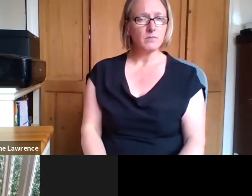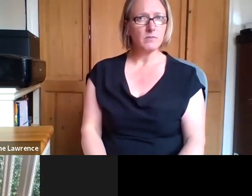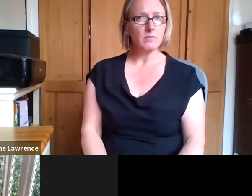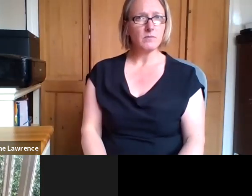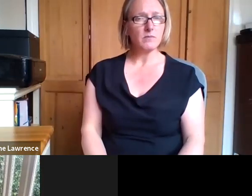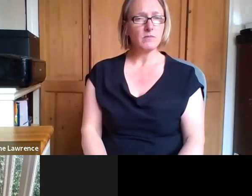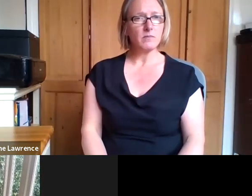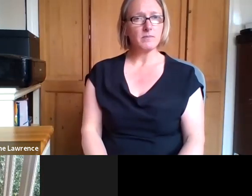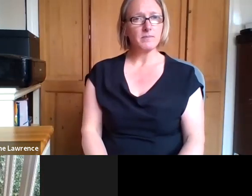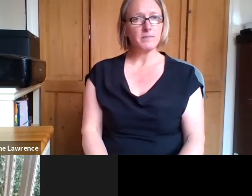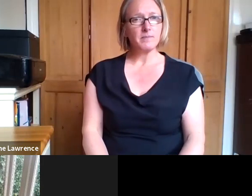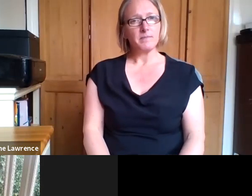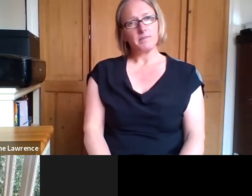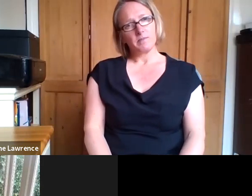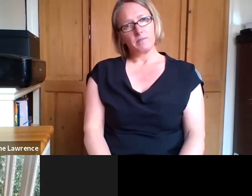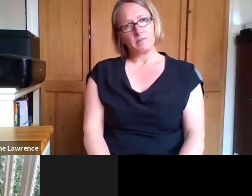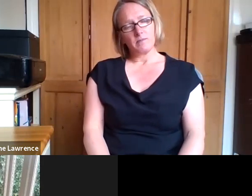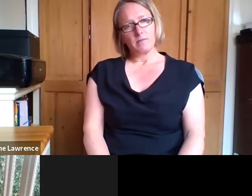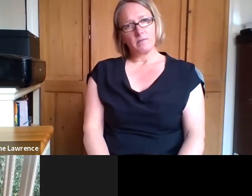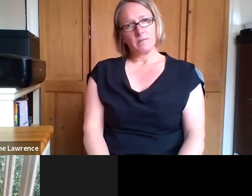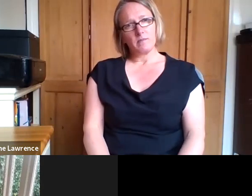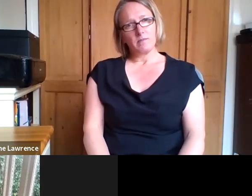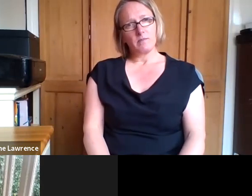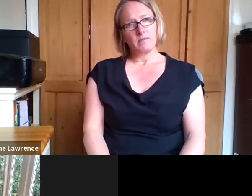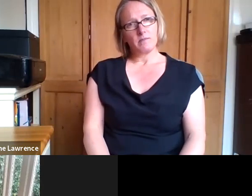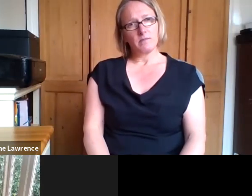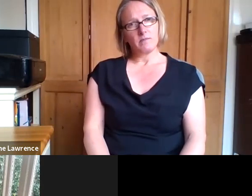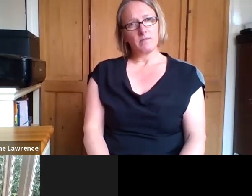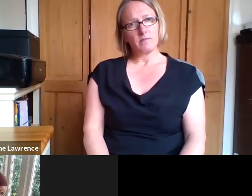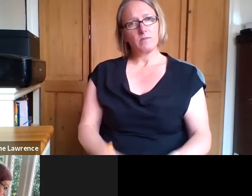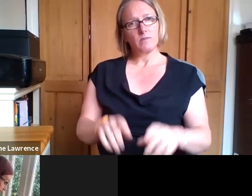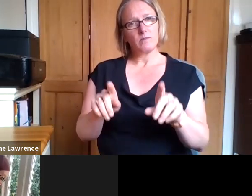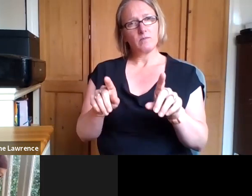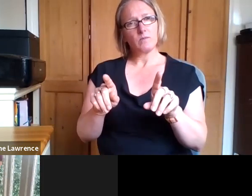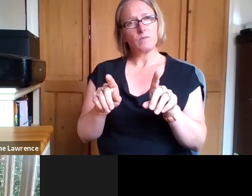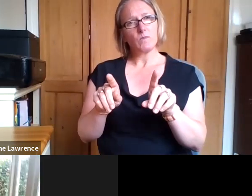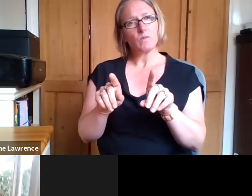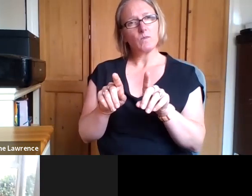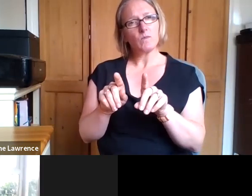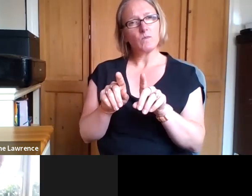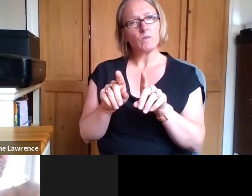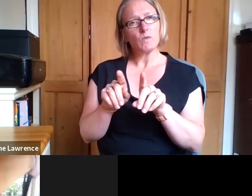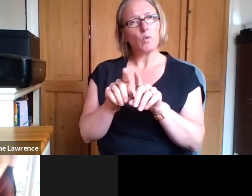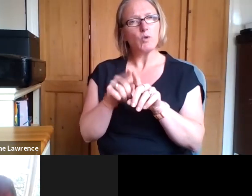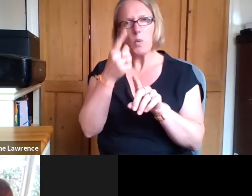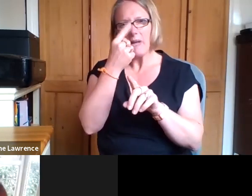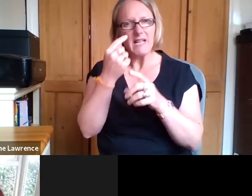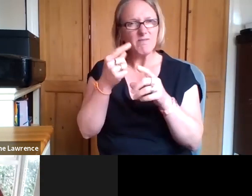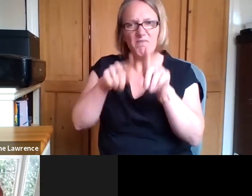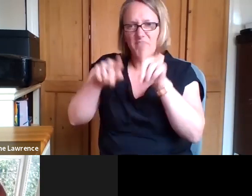What you need to do, so apart from taking over like this, so you can do a few different things. I'm going to show